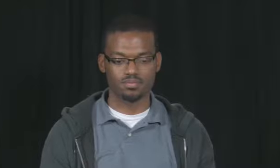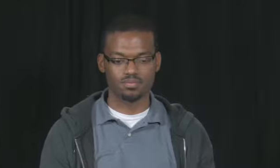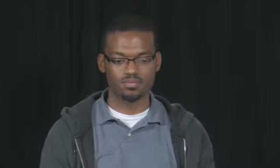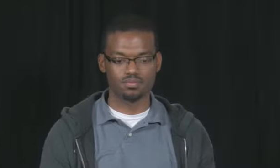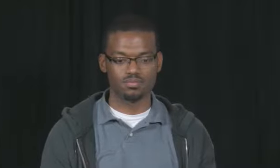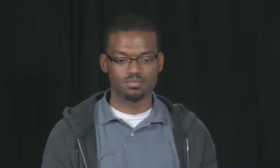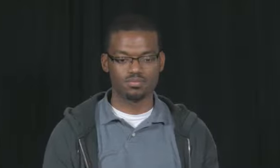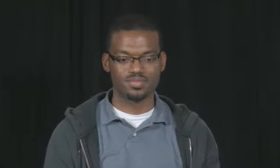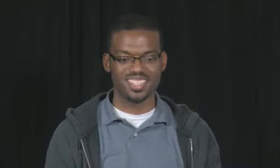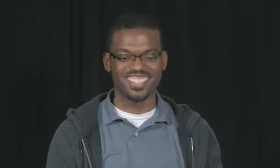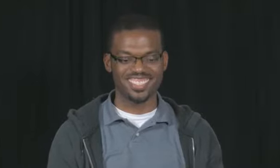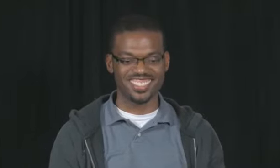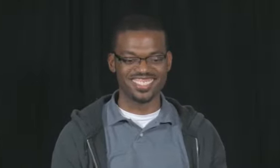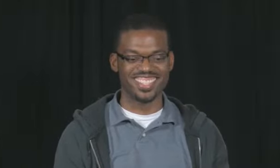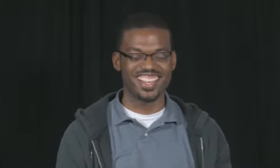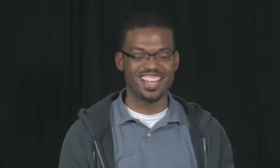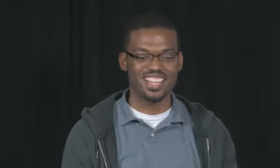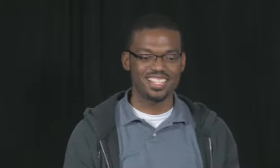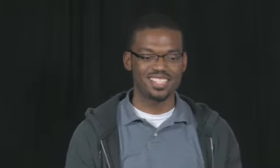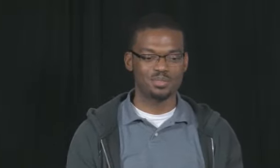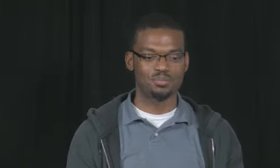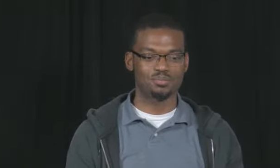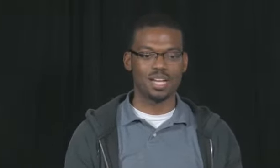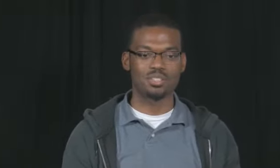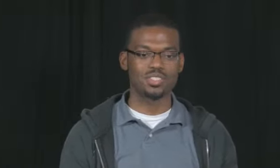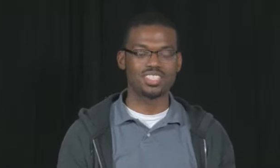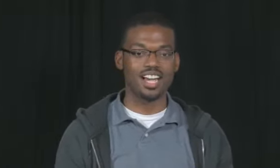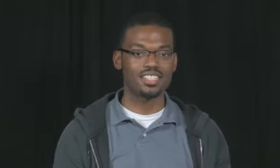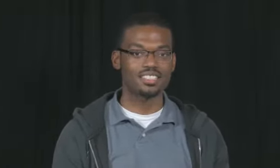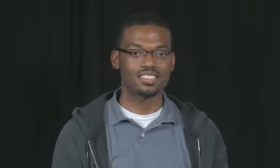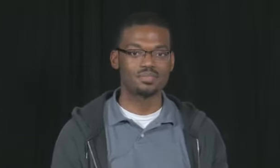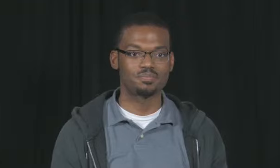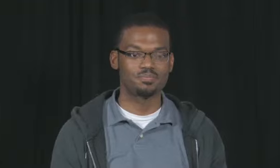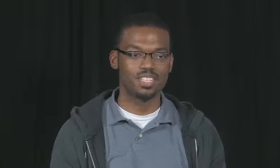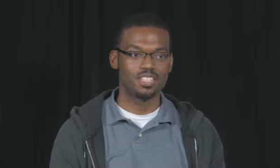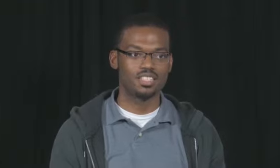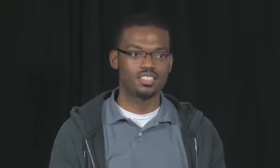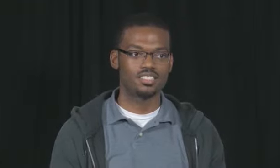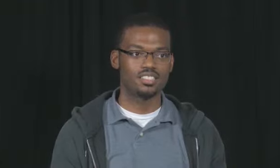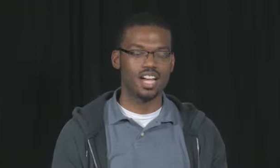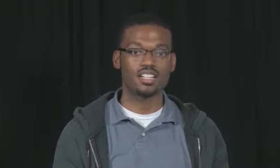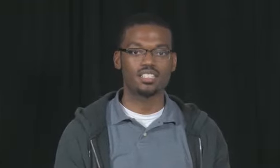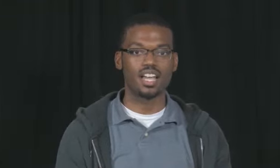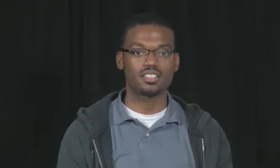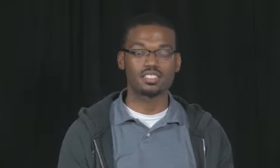you just said right. Right. My mistress' eyes are nothing like the